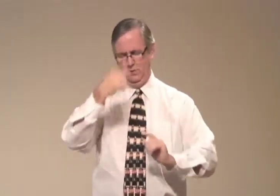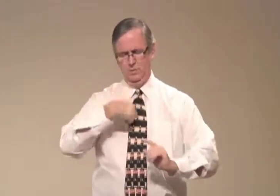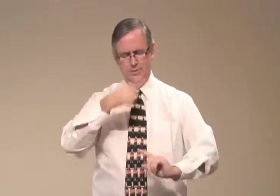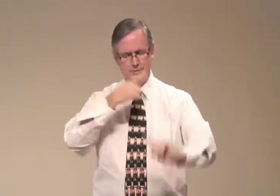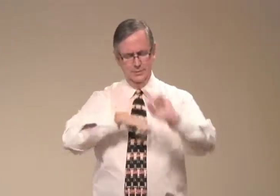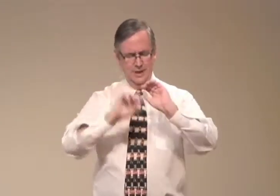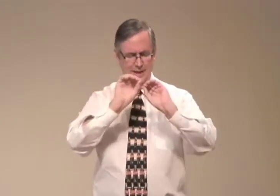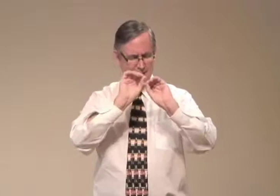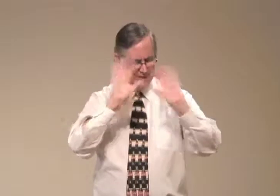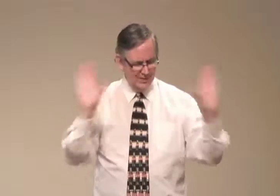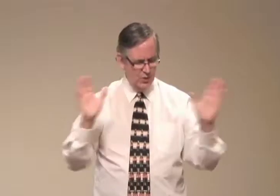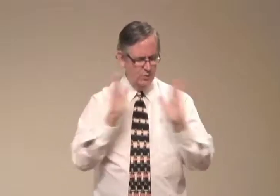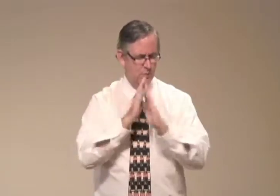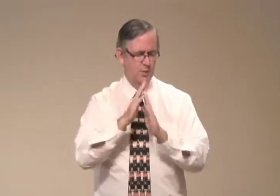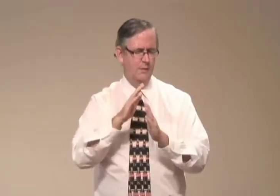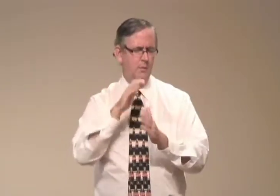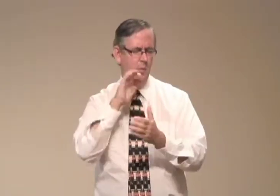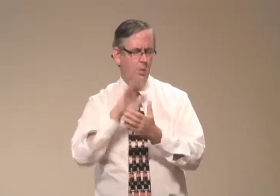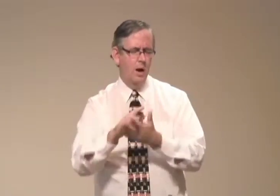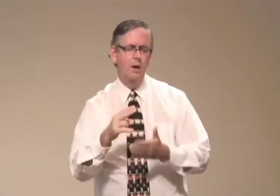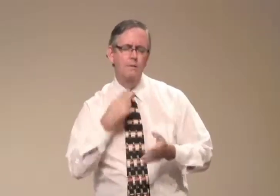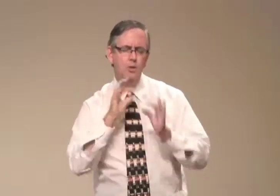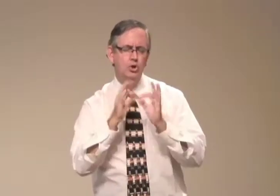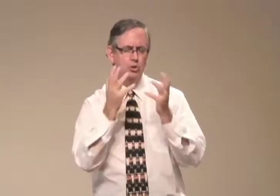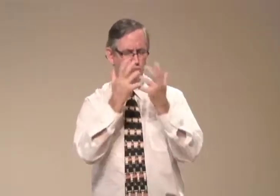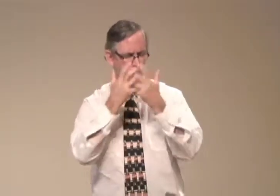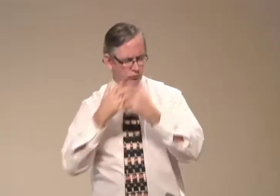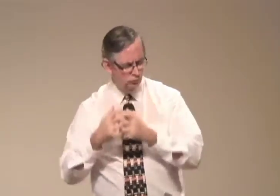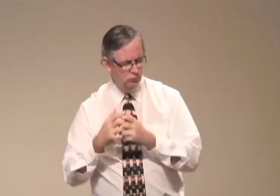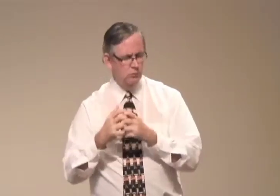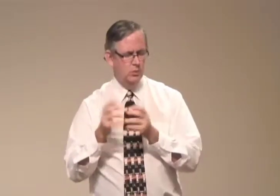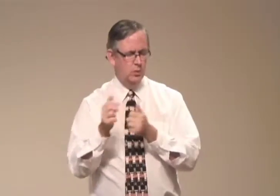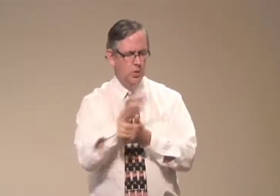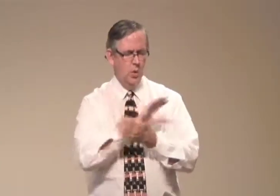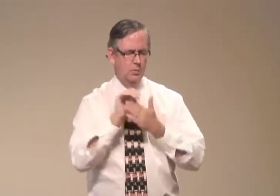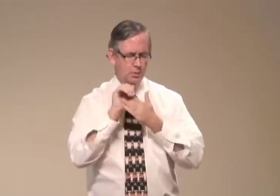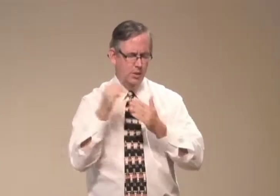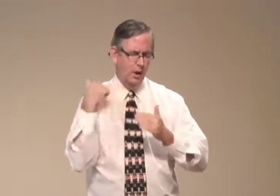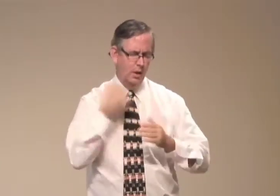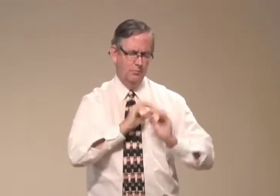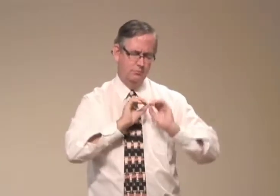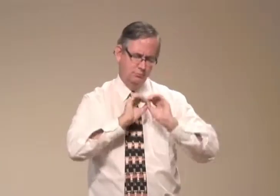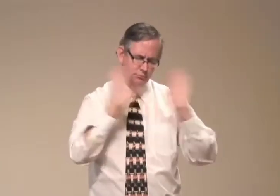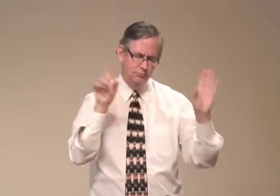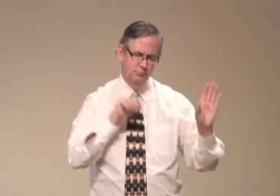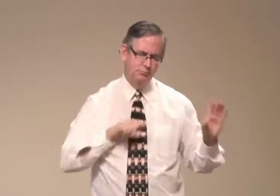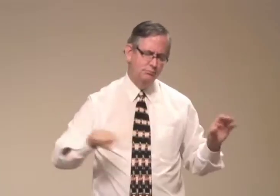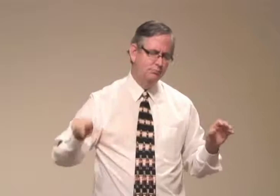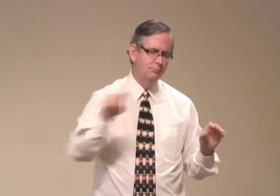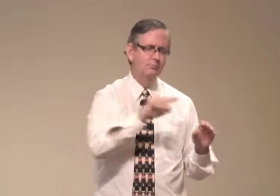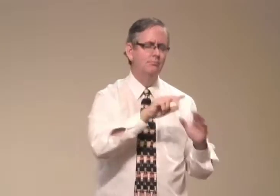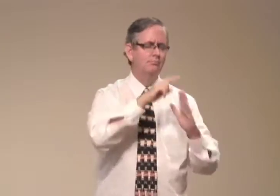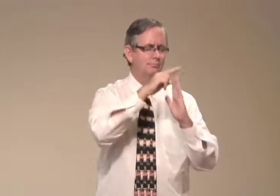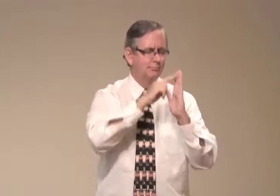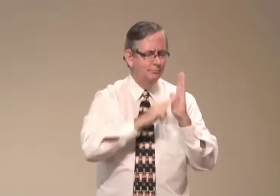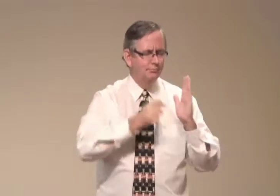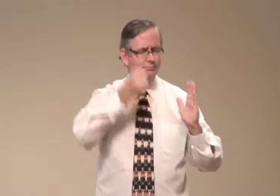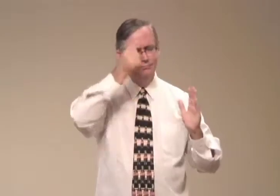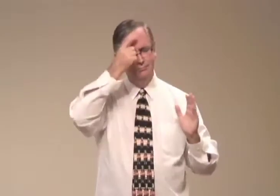read your word together. Bless my signs that they'll be clear, that my wife will voice clearly, that together we'll share